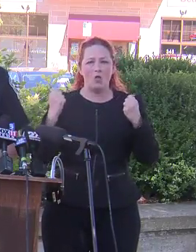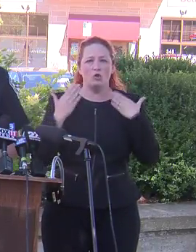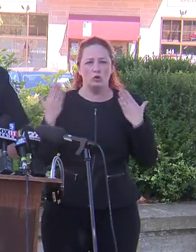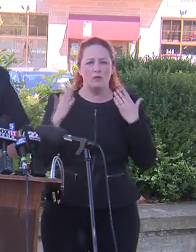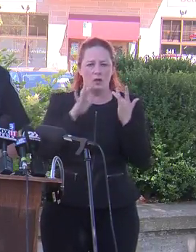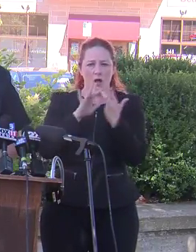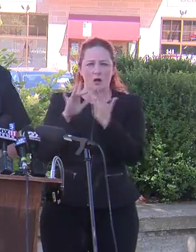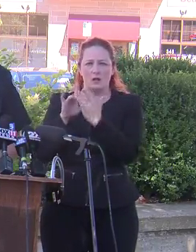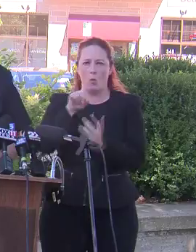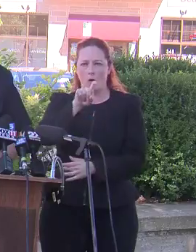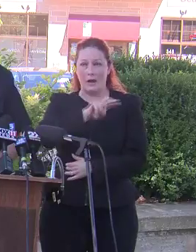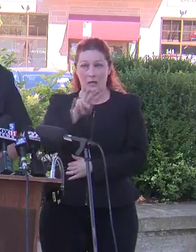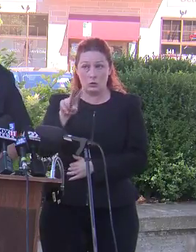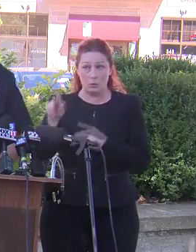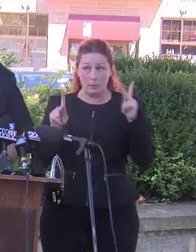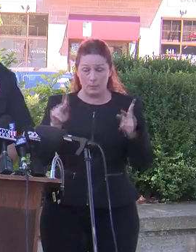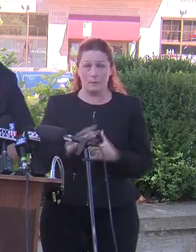contacts,